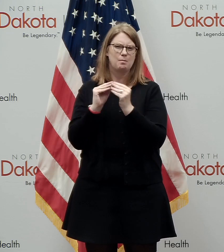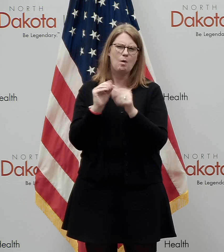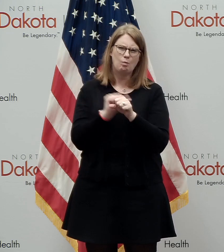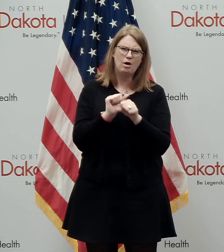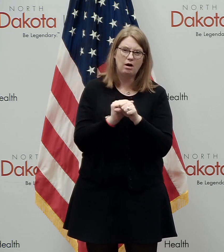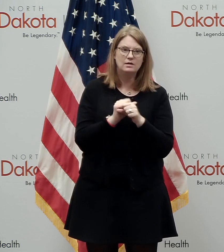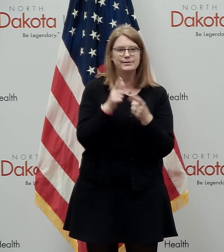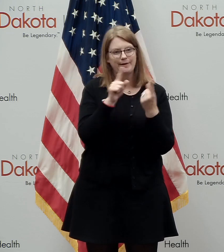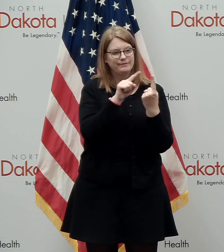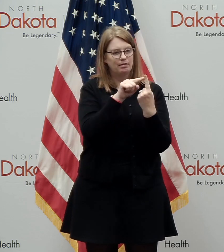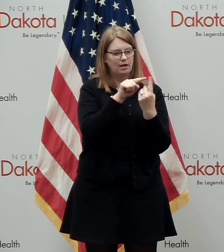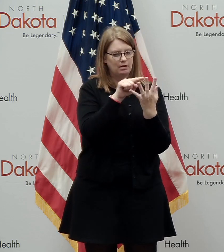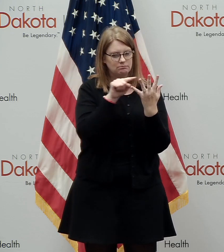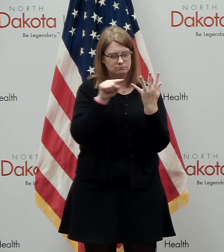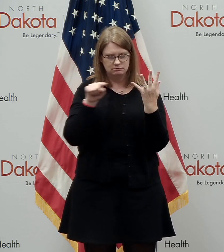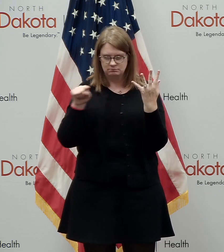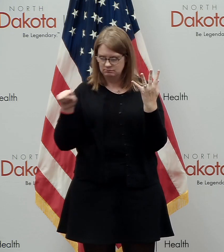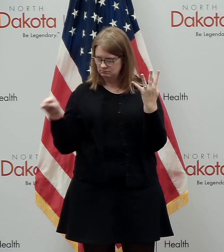very